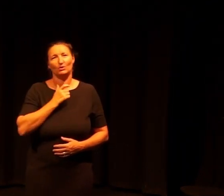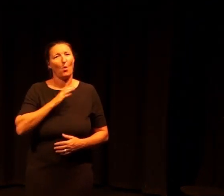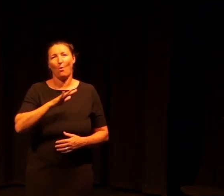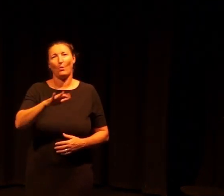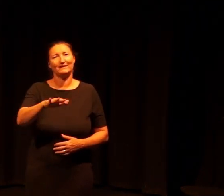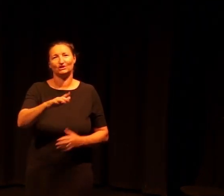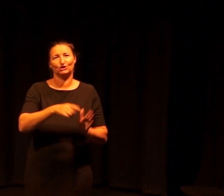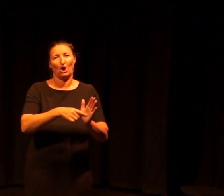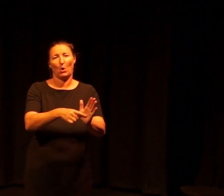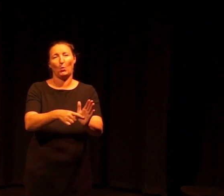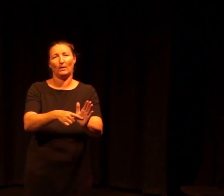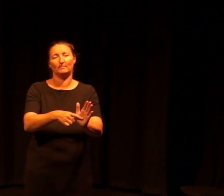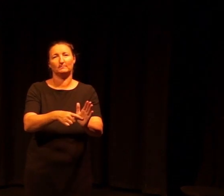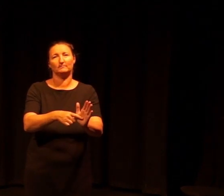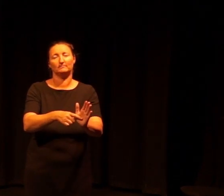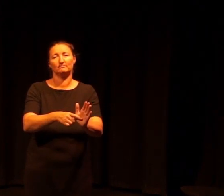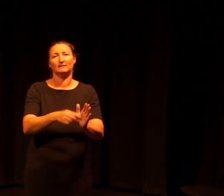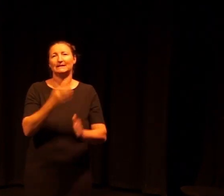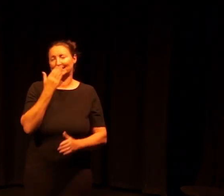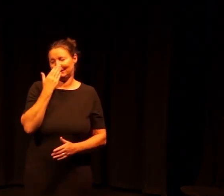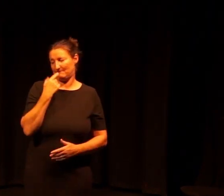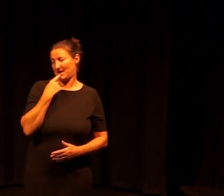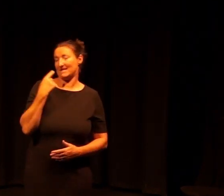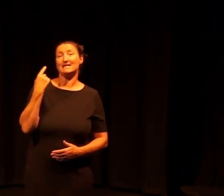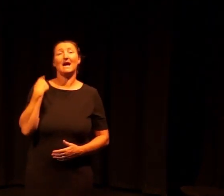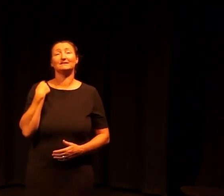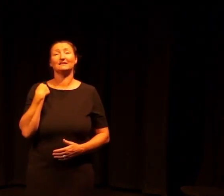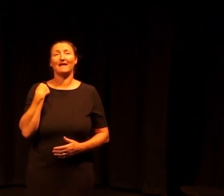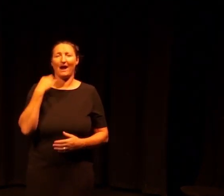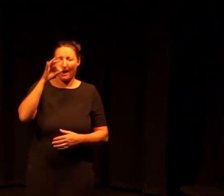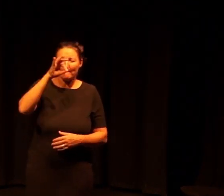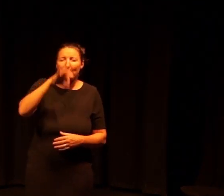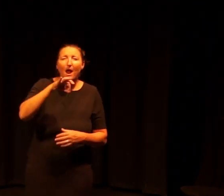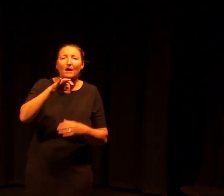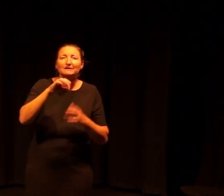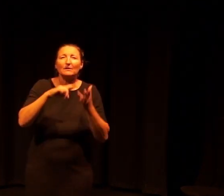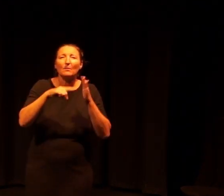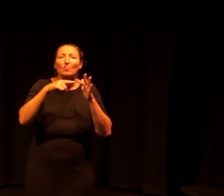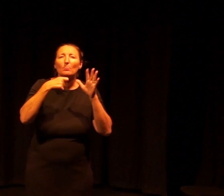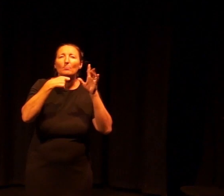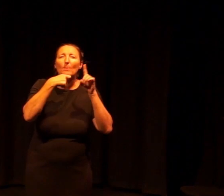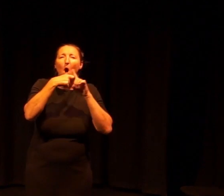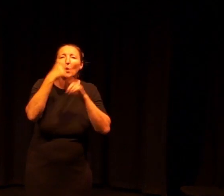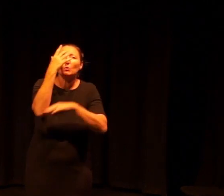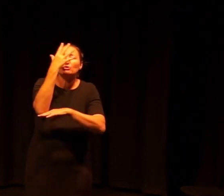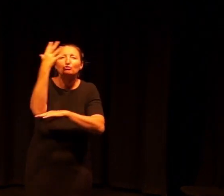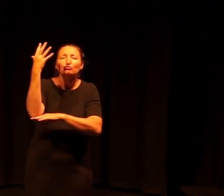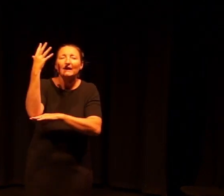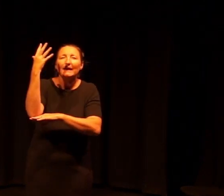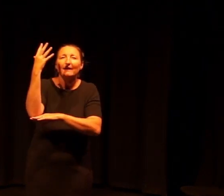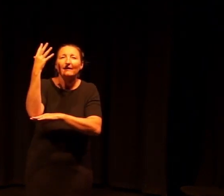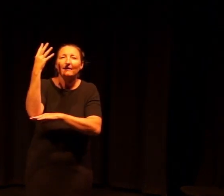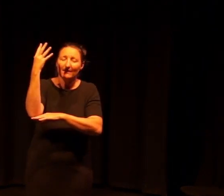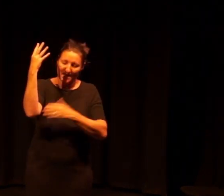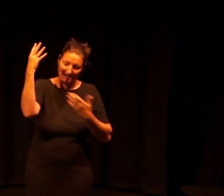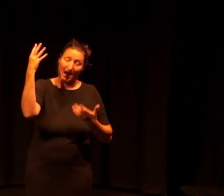show. It seems like only yesterday I planted that little oak tree. Now I just want to